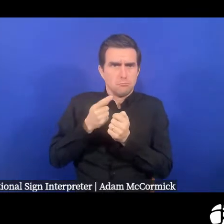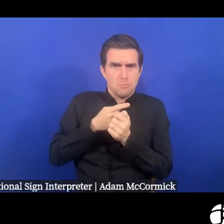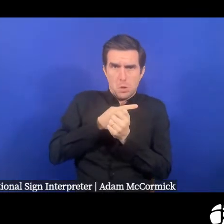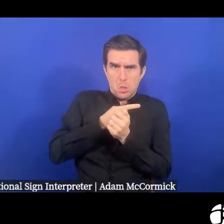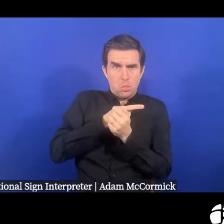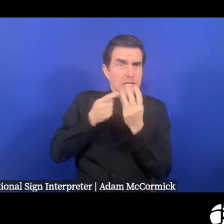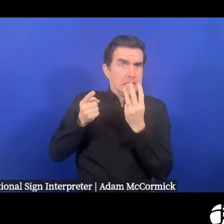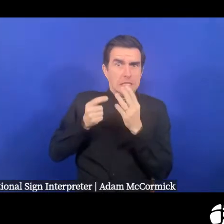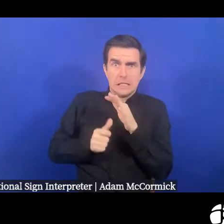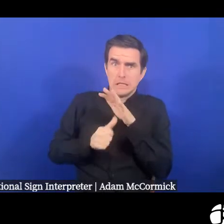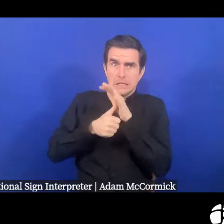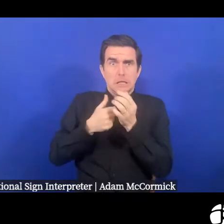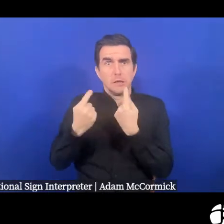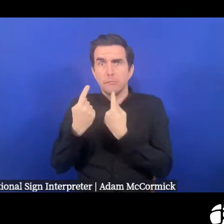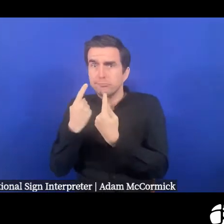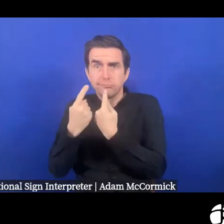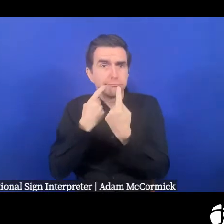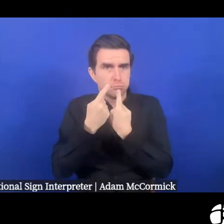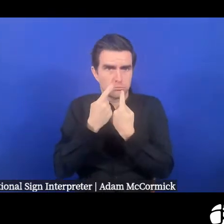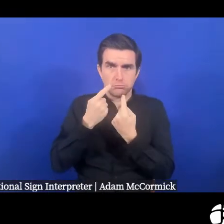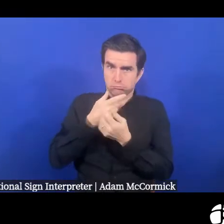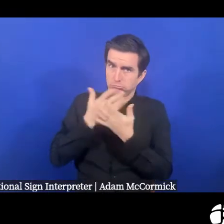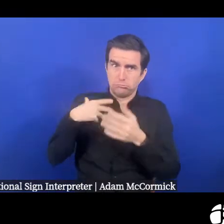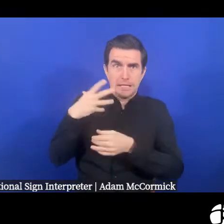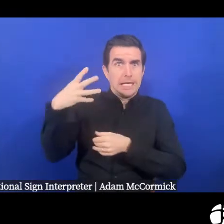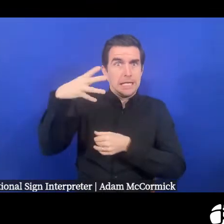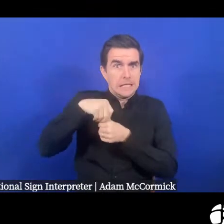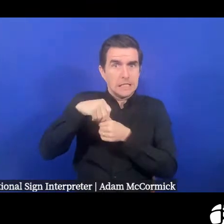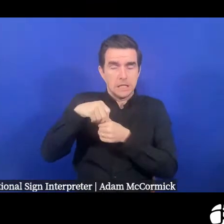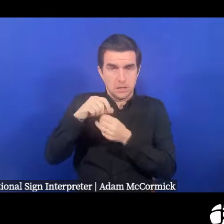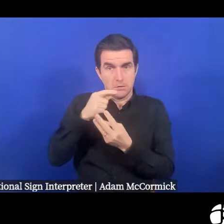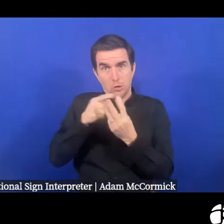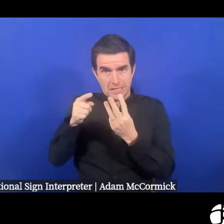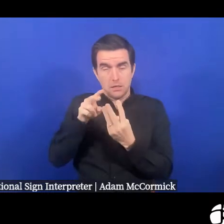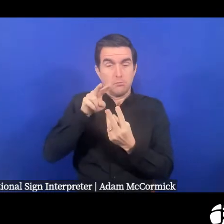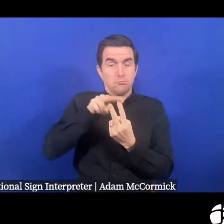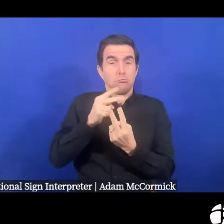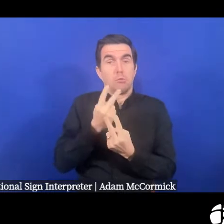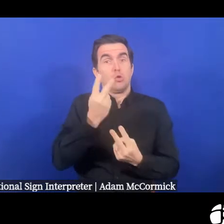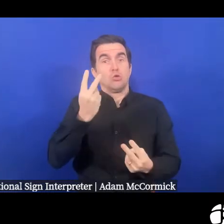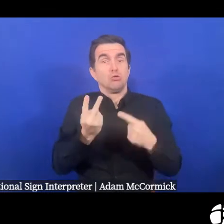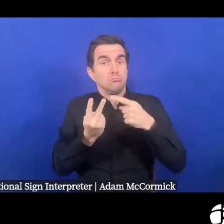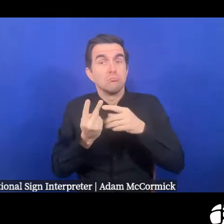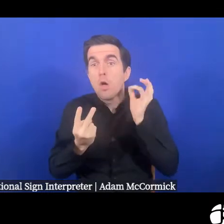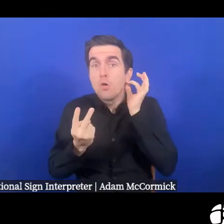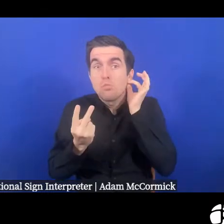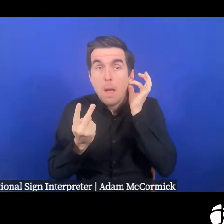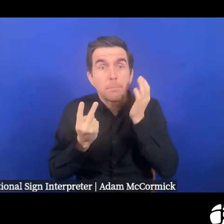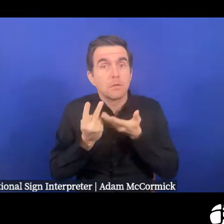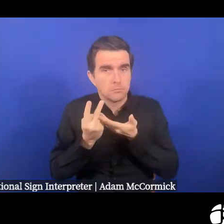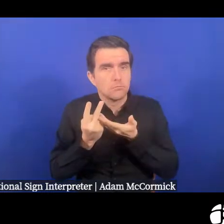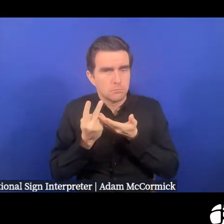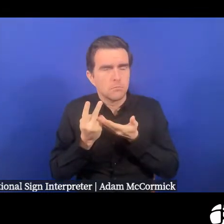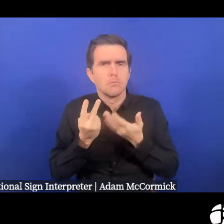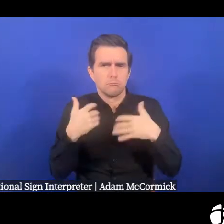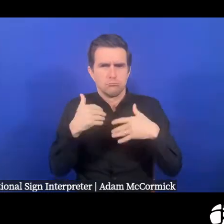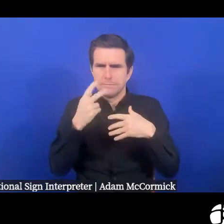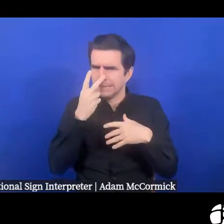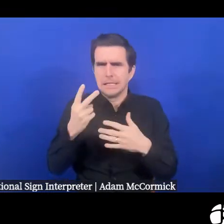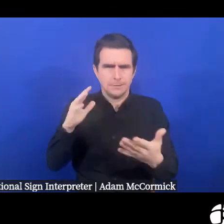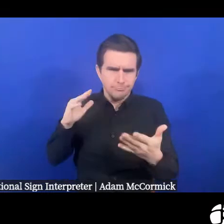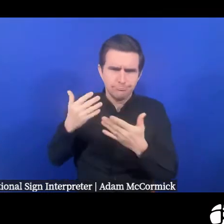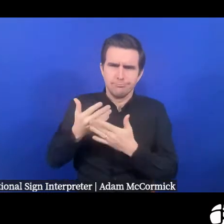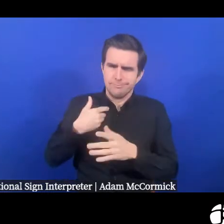observed. So this is something to be proud of. Why? Because how to address the necessities of a